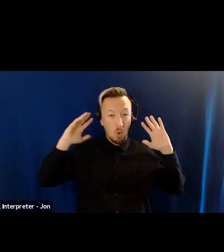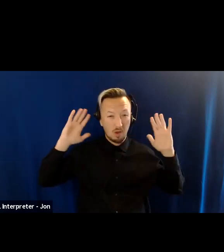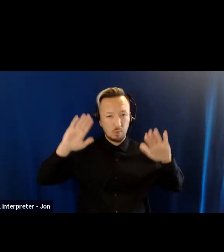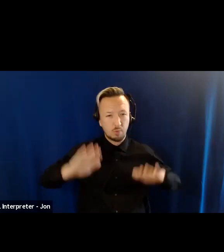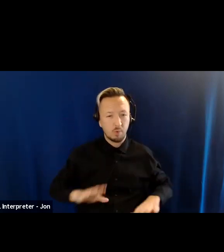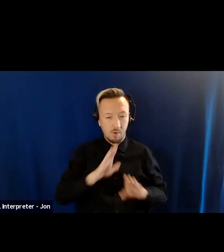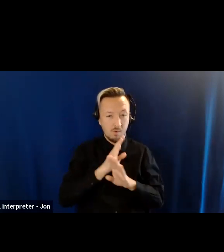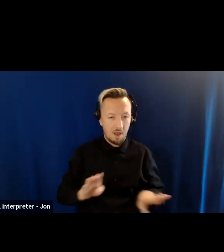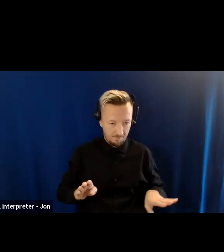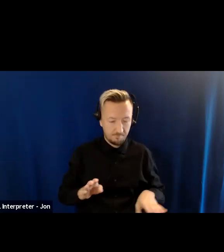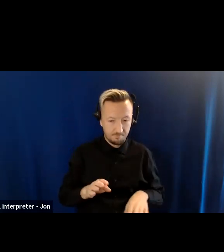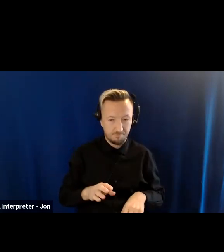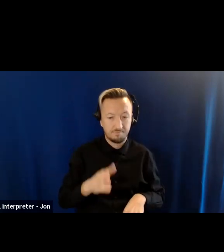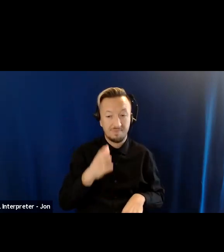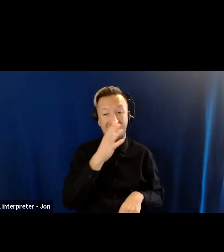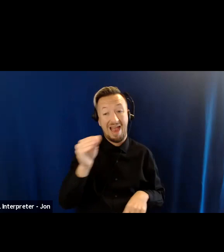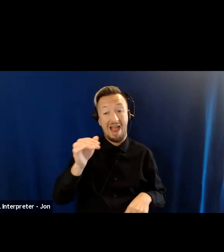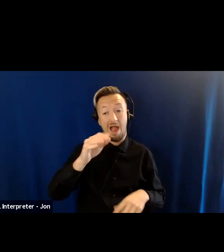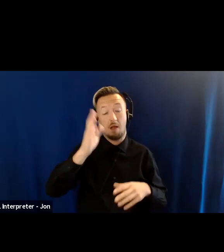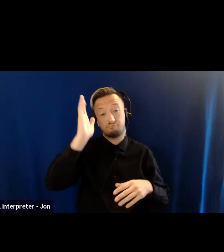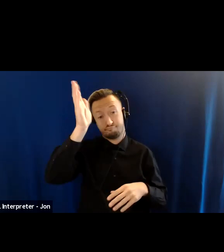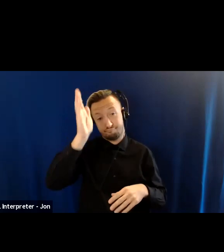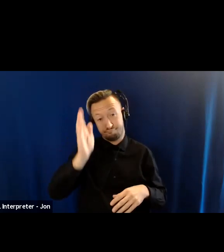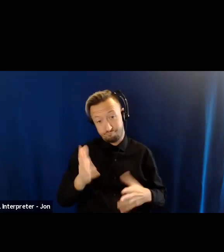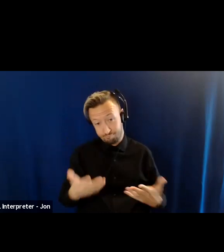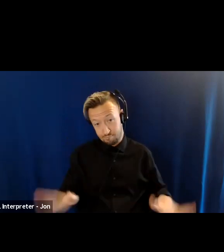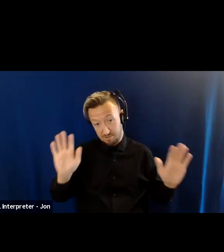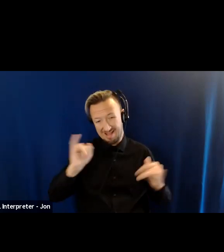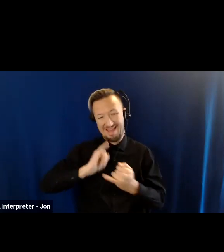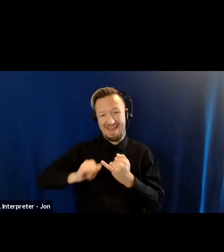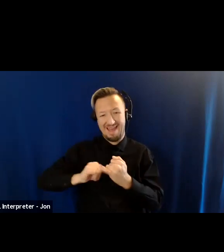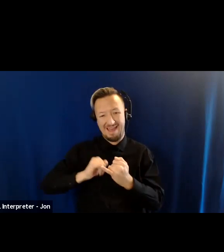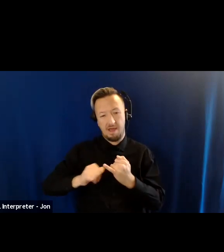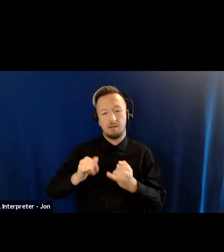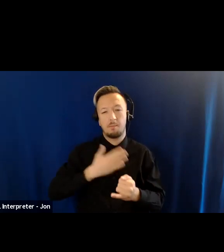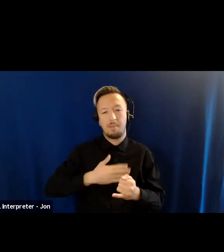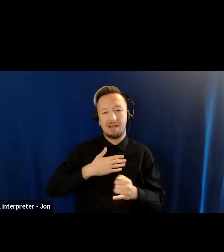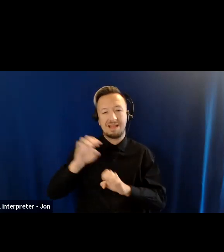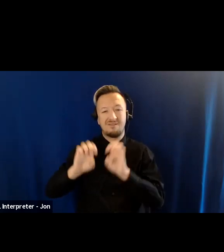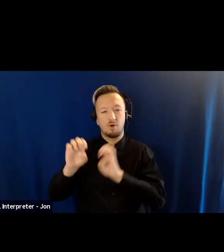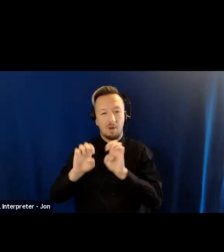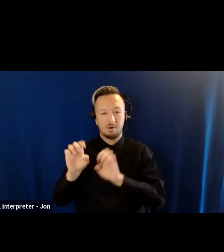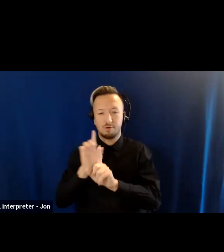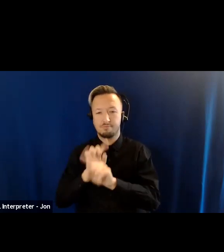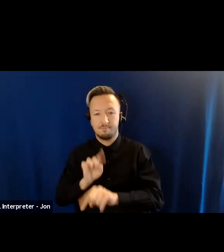the presentation, don't forget to fill out your evaluation. And with that, I'll turn it over to our presenters.